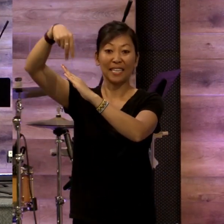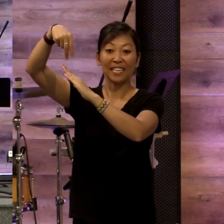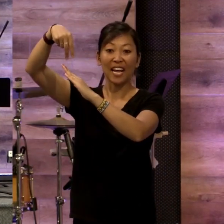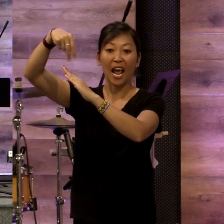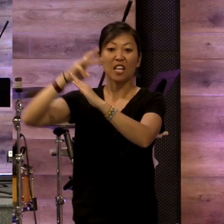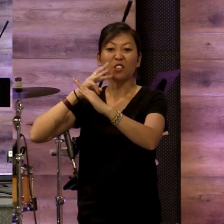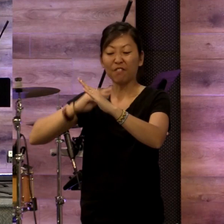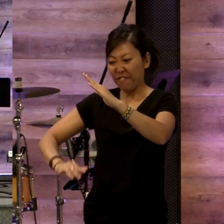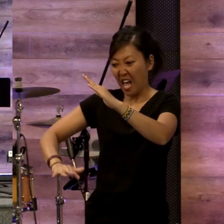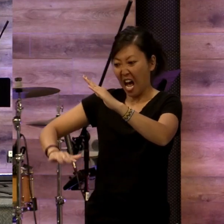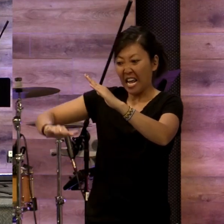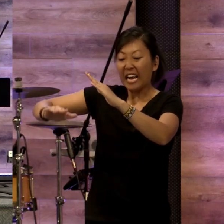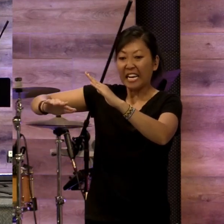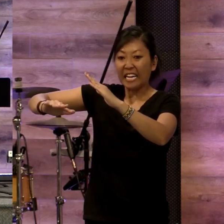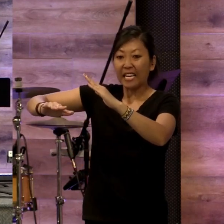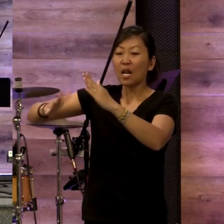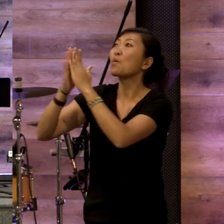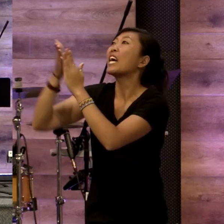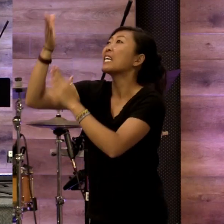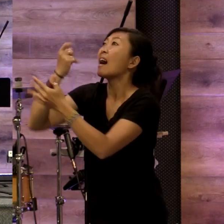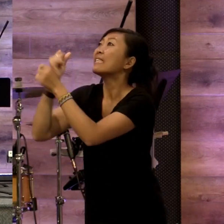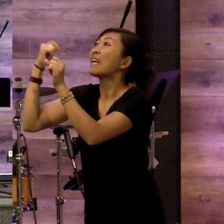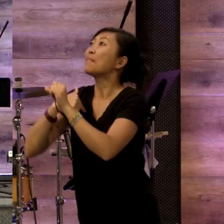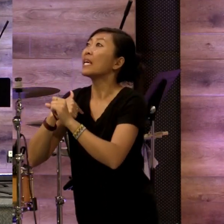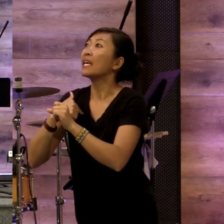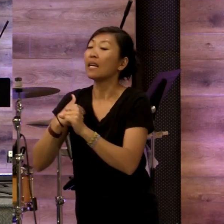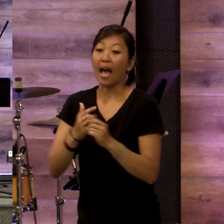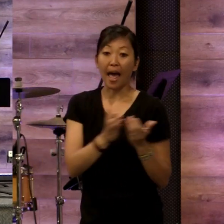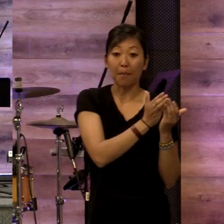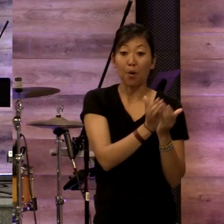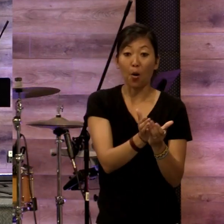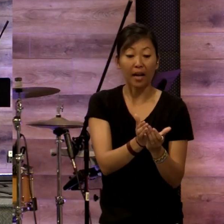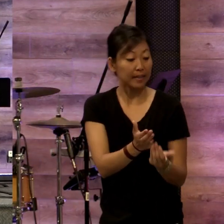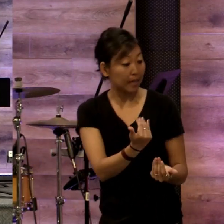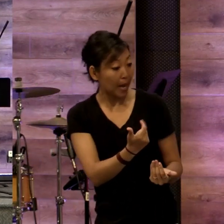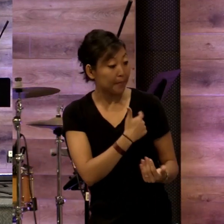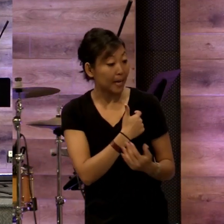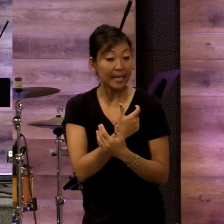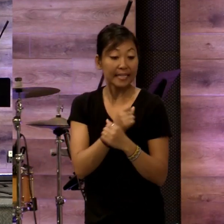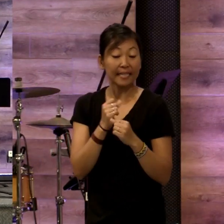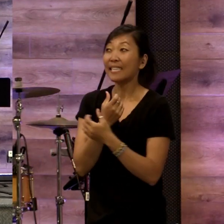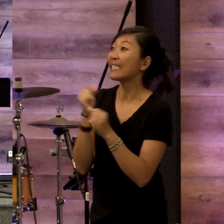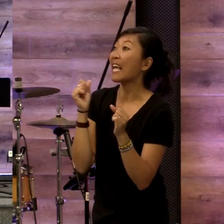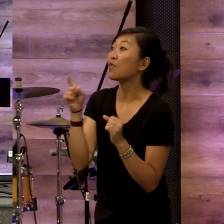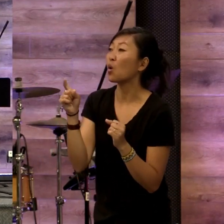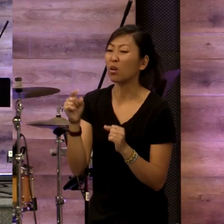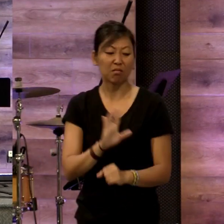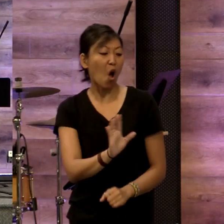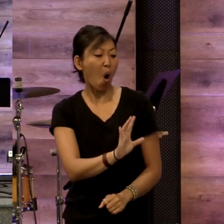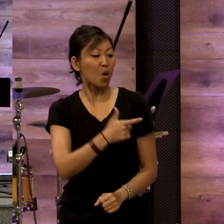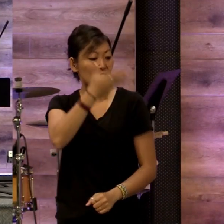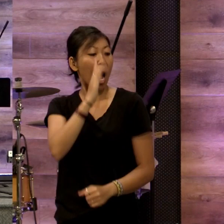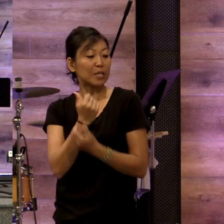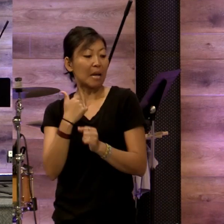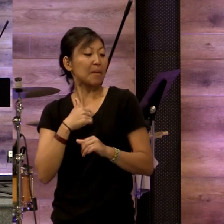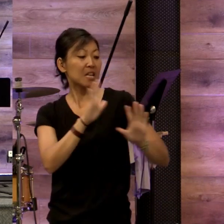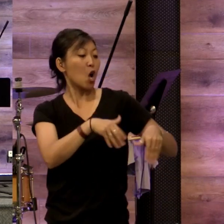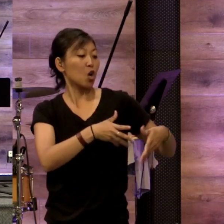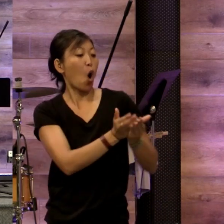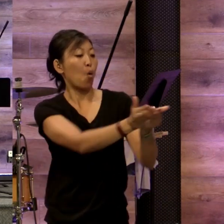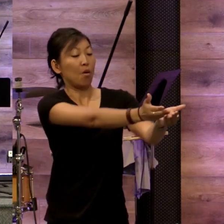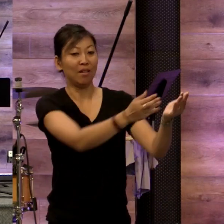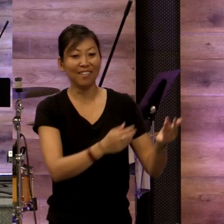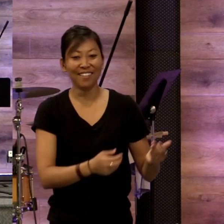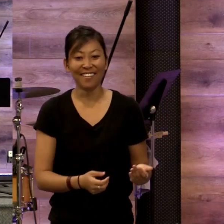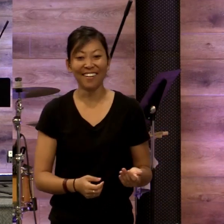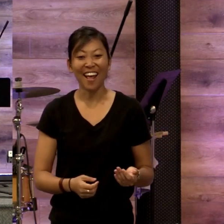and there's someone who comes by in a boat and they're like, hop in, and you're like, no, God's going to deliver me. And then as the floodwaters rise, a helicopter comes